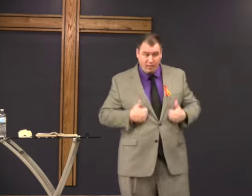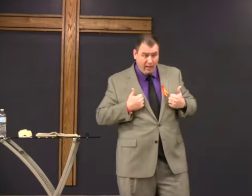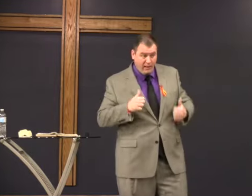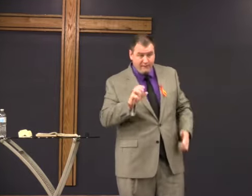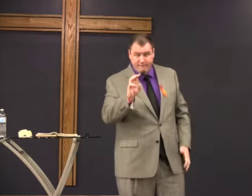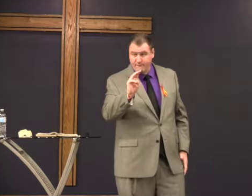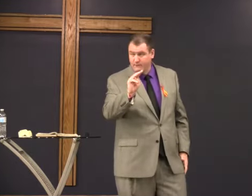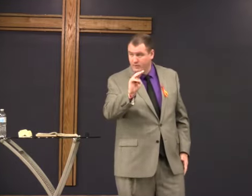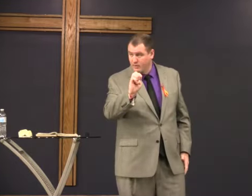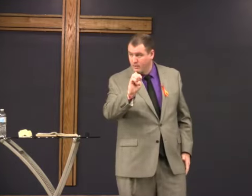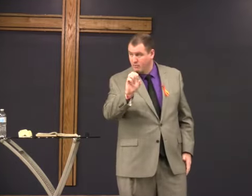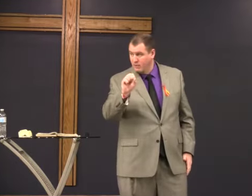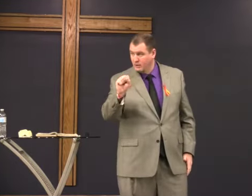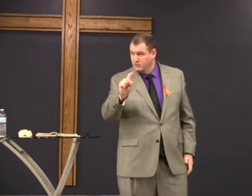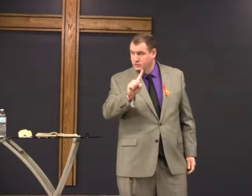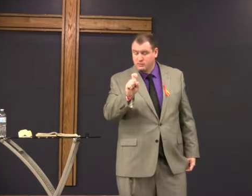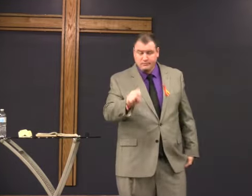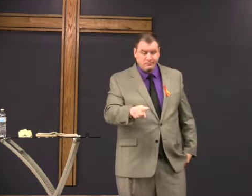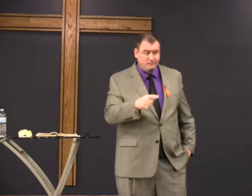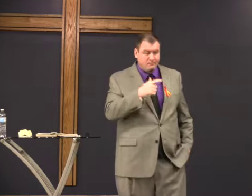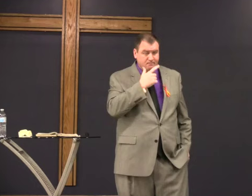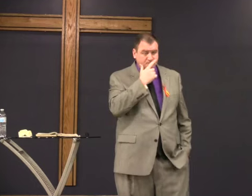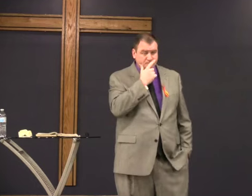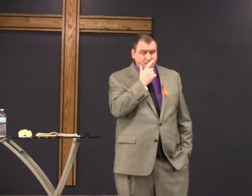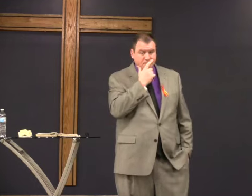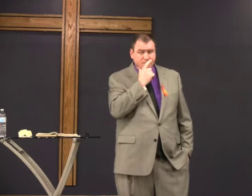Let me ask you, is your life a mess?